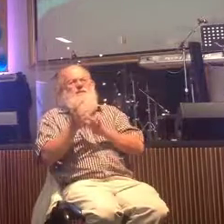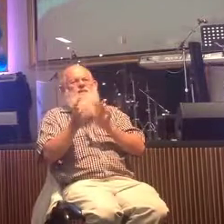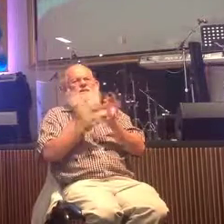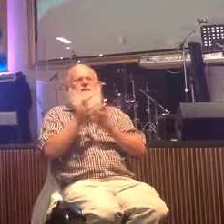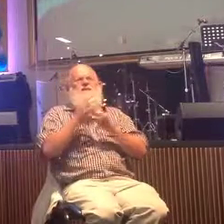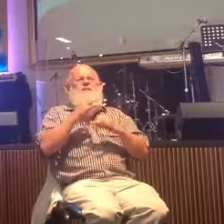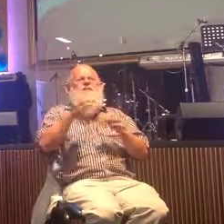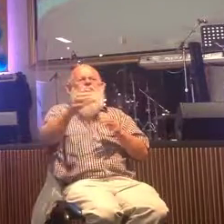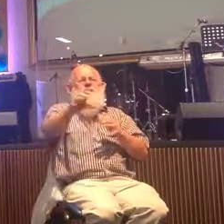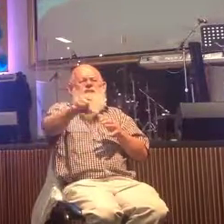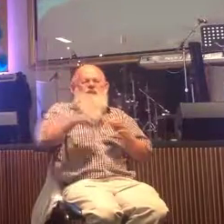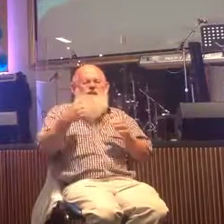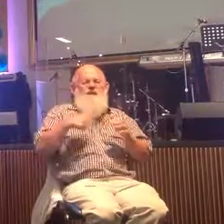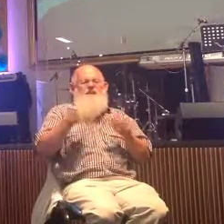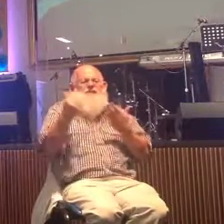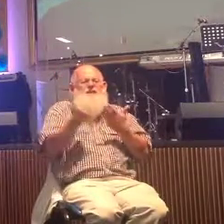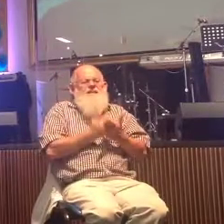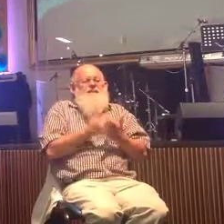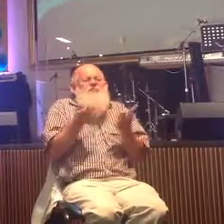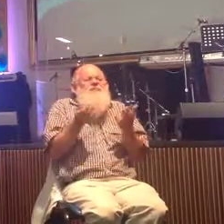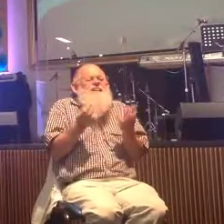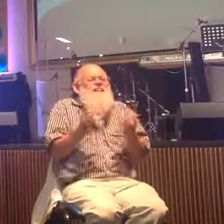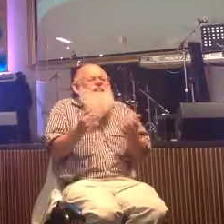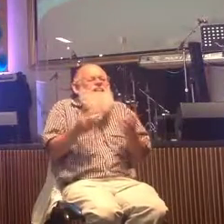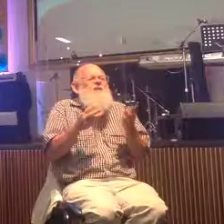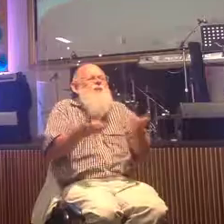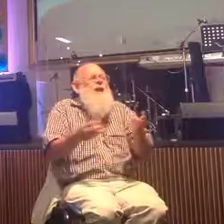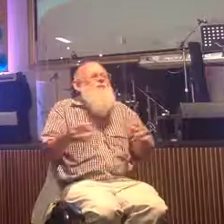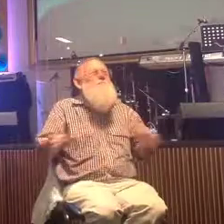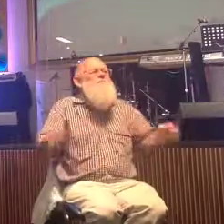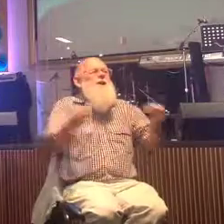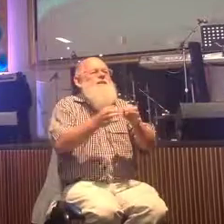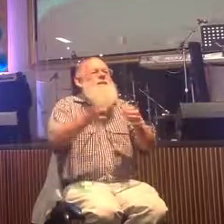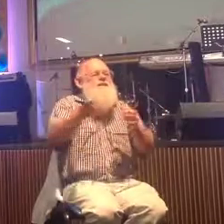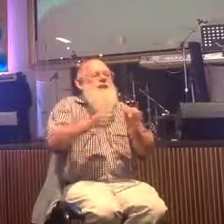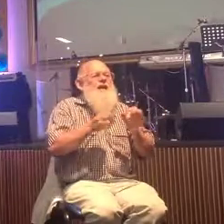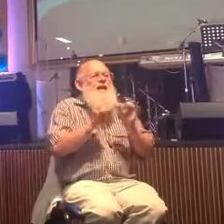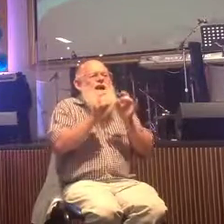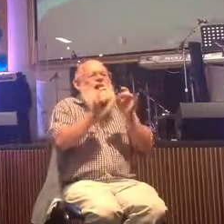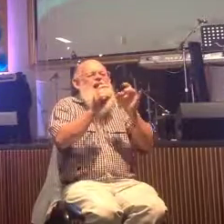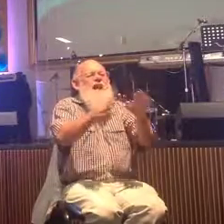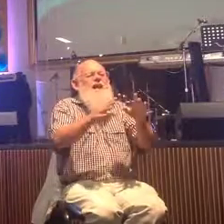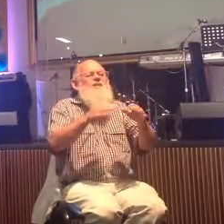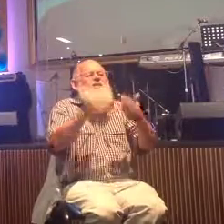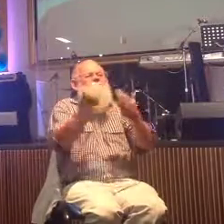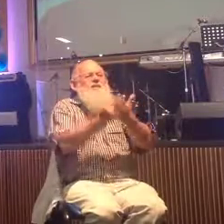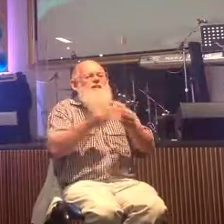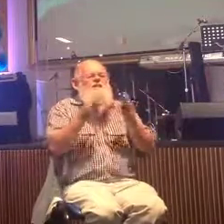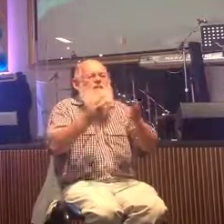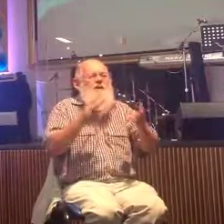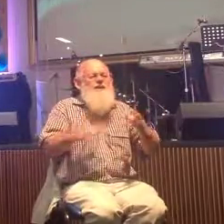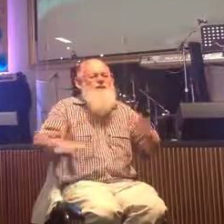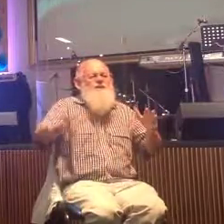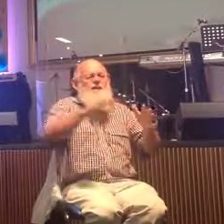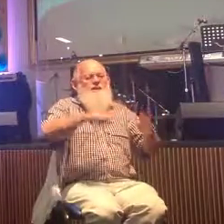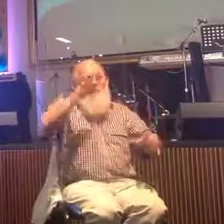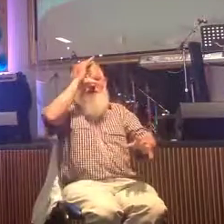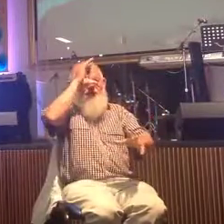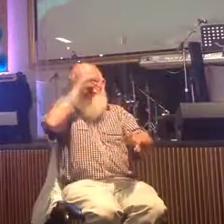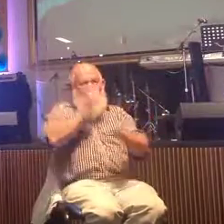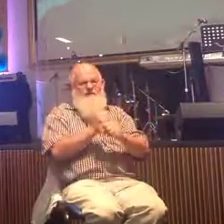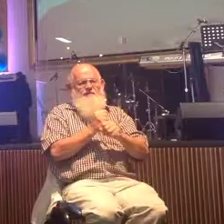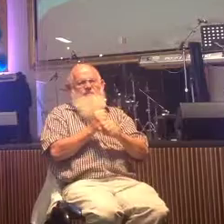the safe and the normal and the easy and the way we grew up. He takes us out of the realm of safety into the realm of faith. How many times